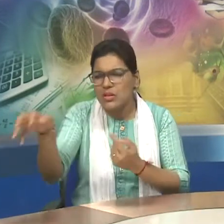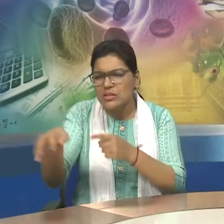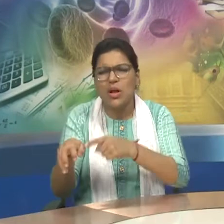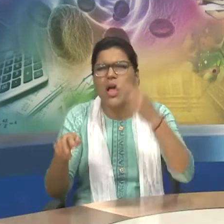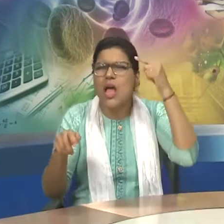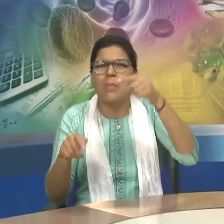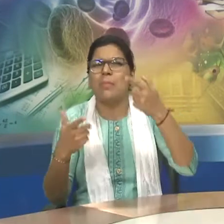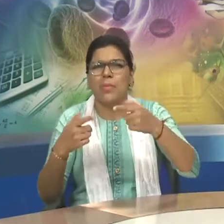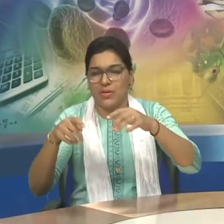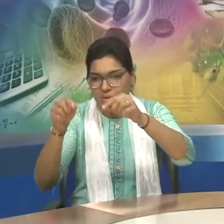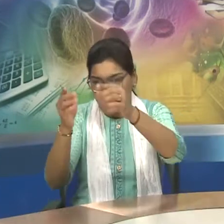majority